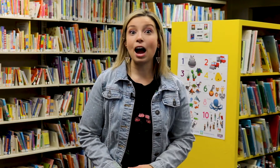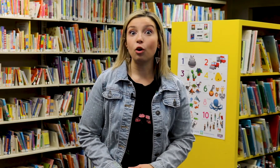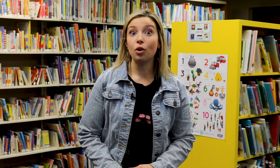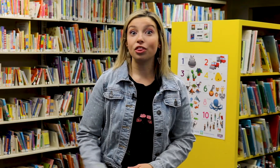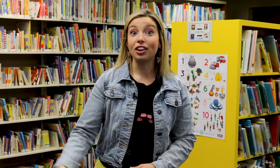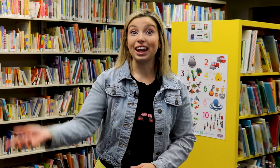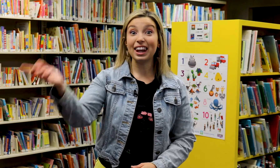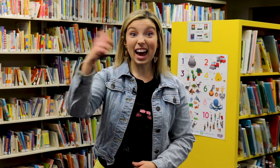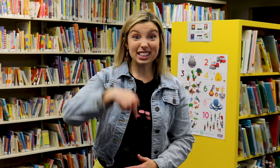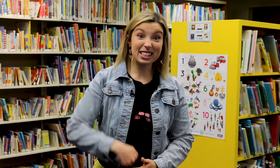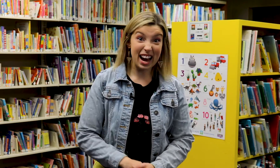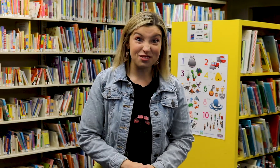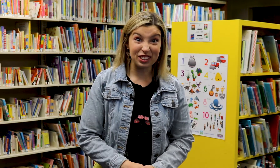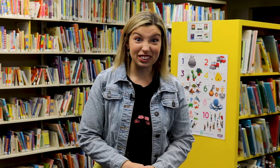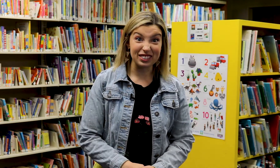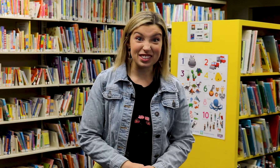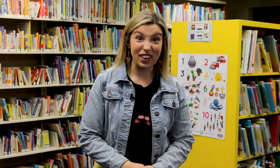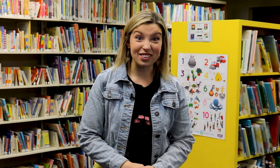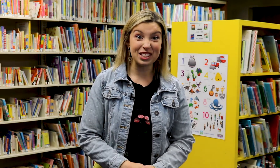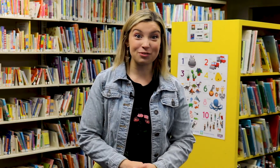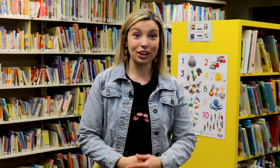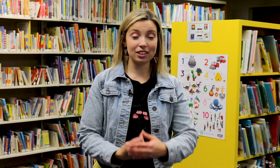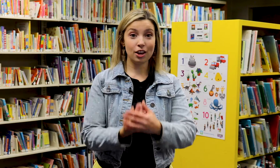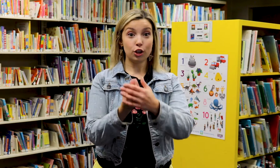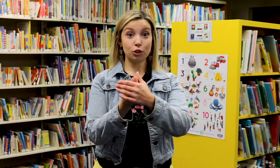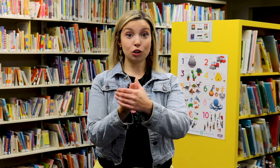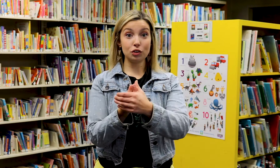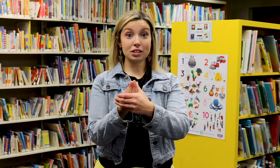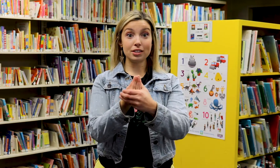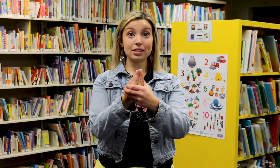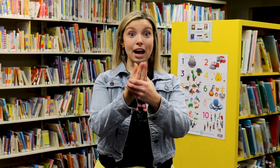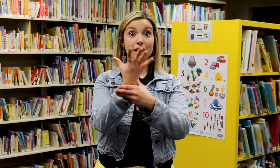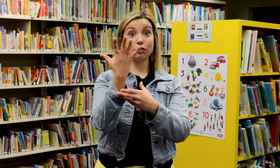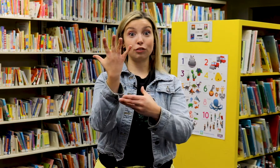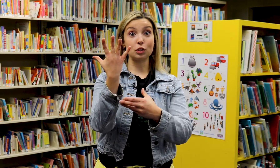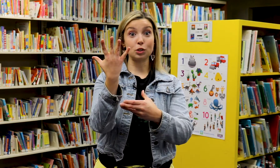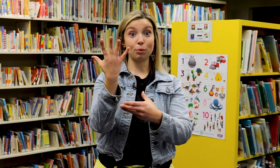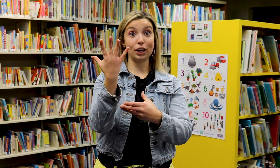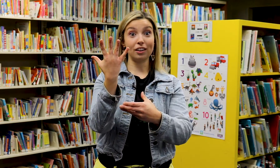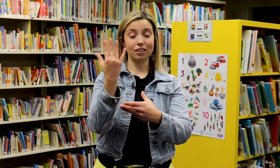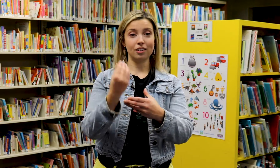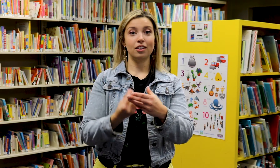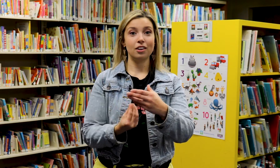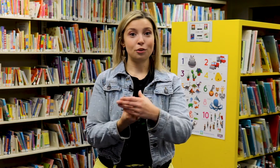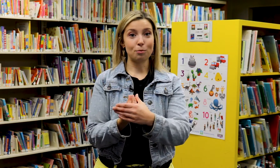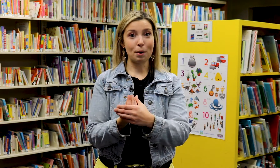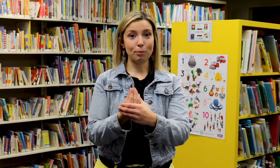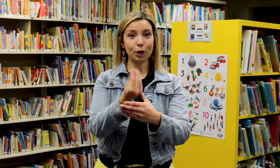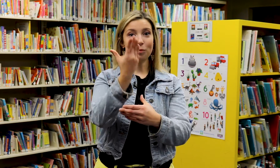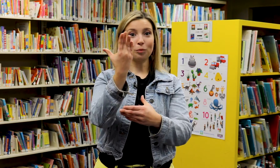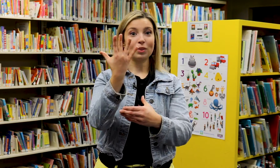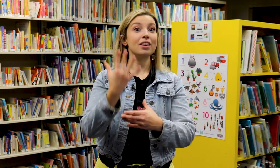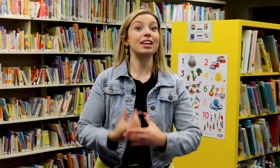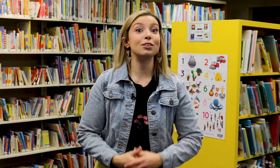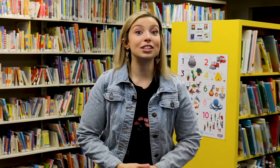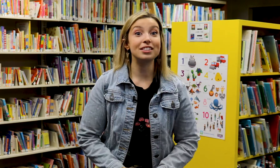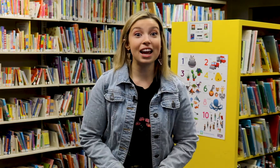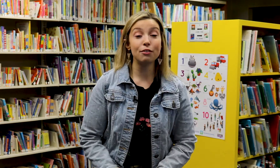Now, the last time we learned about spring, you learned the sign for spring. Remember? Now today, for